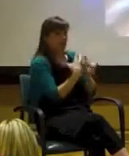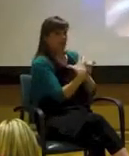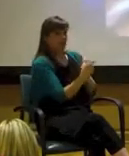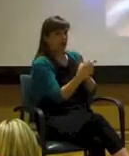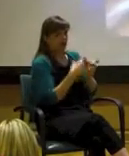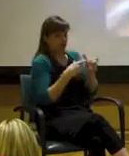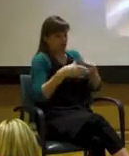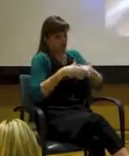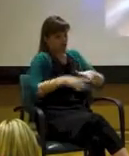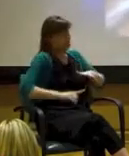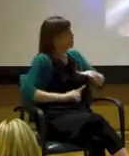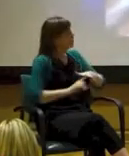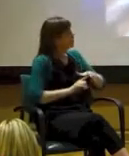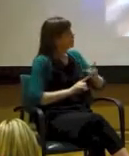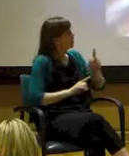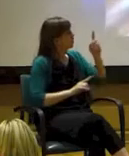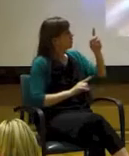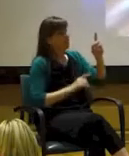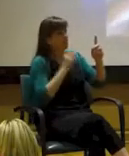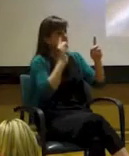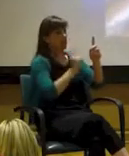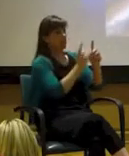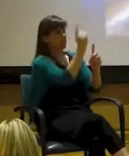canal. The head's up that way,